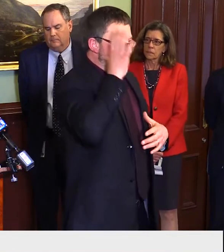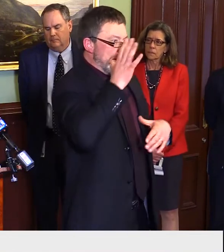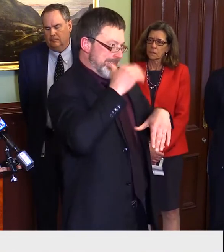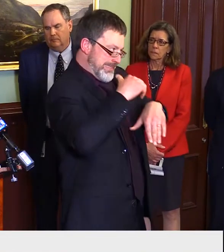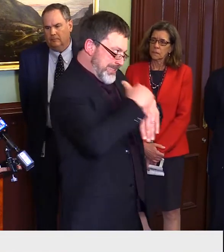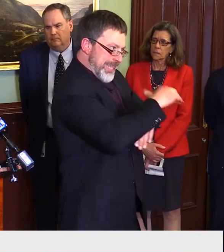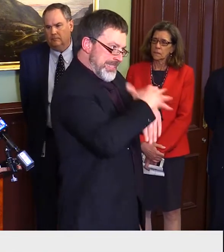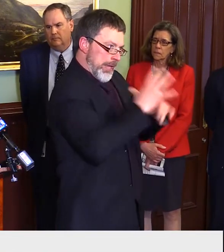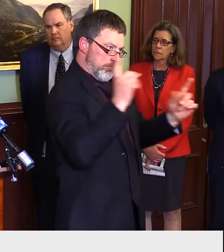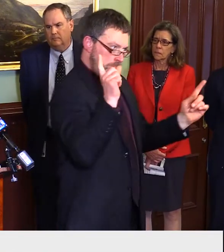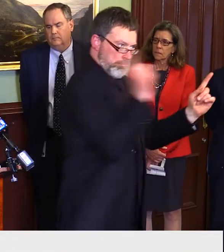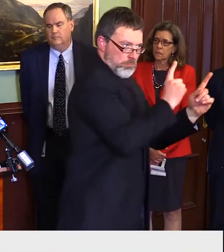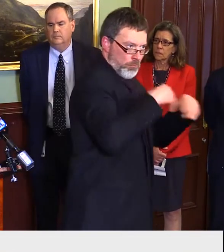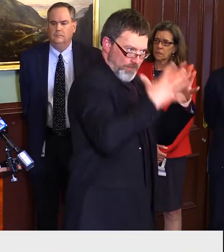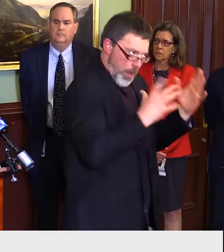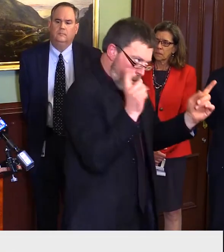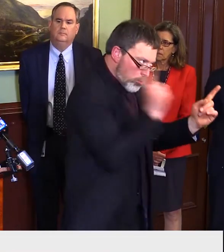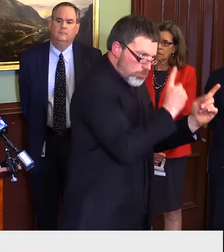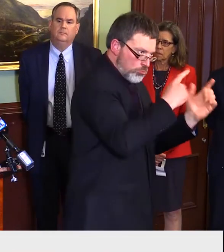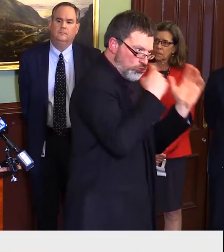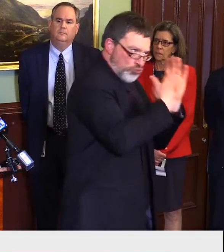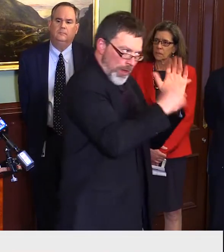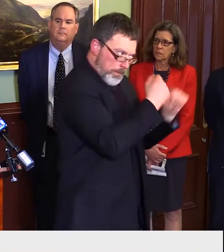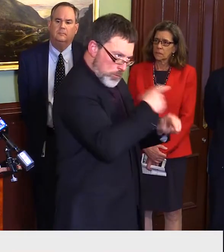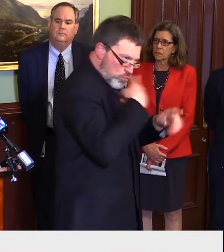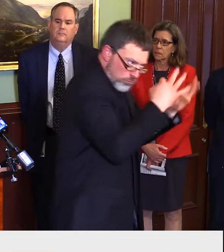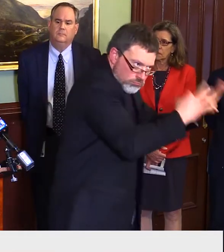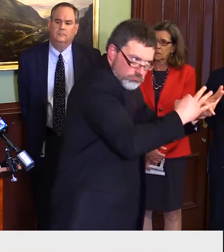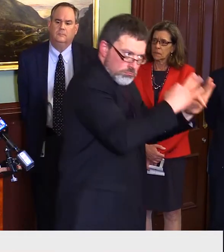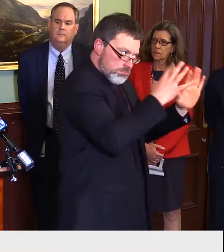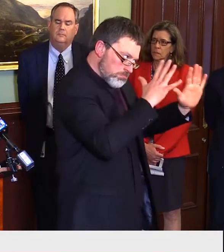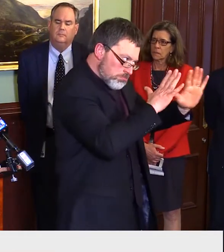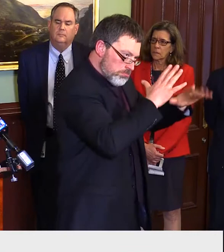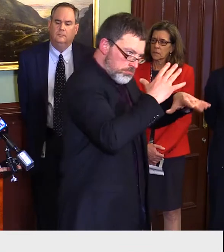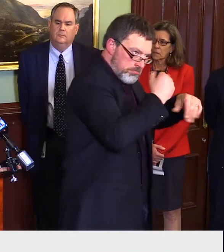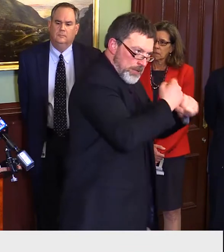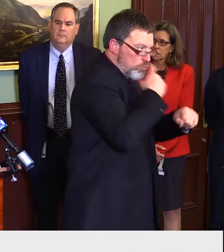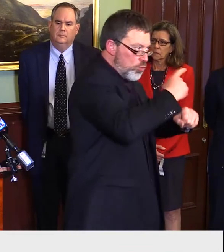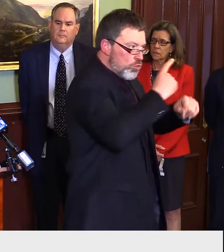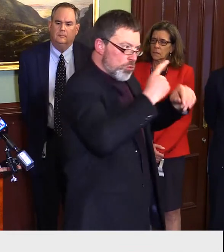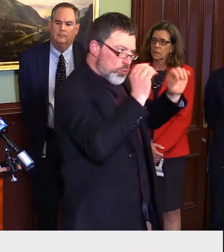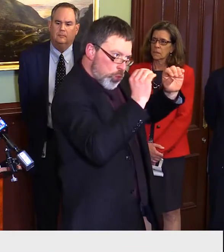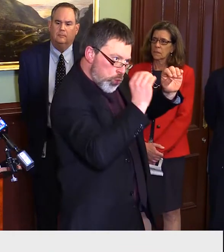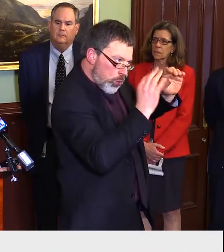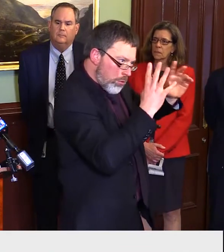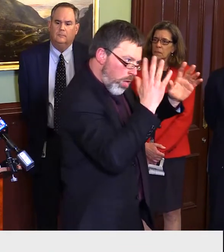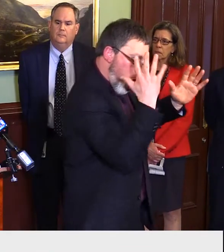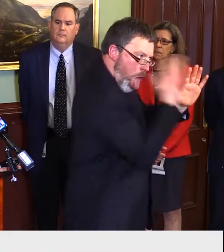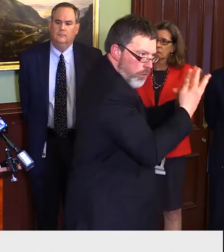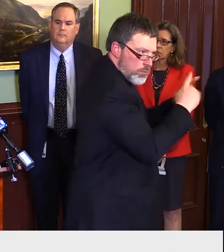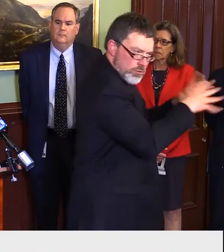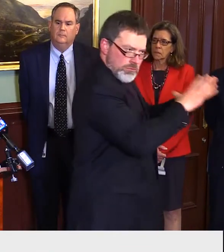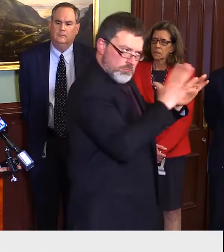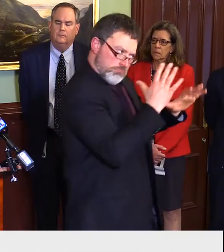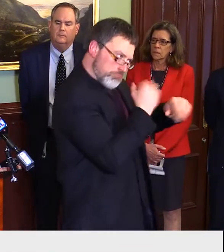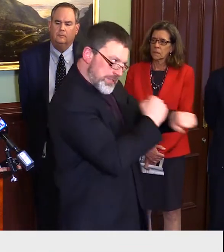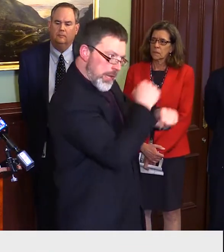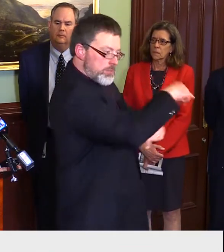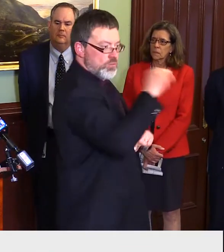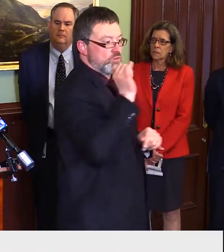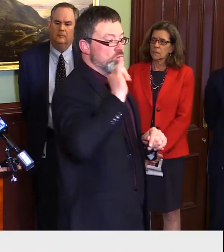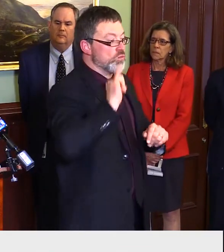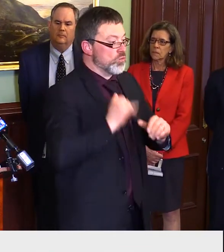networks receiving information from Dale include our designated agencies, area agencies on aging, home health